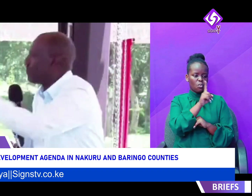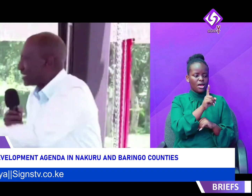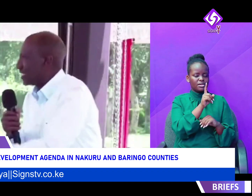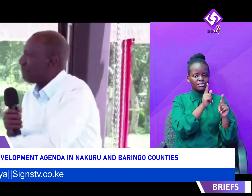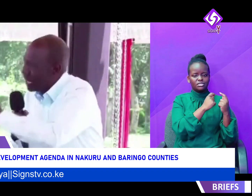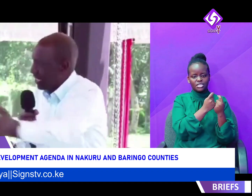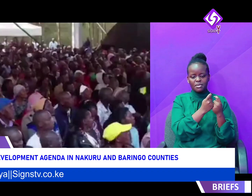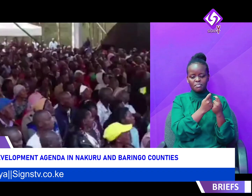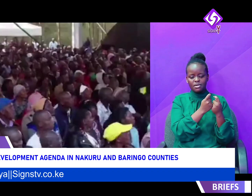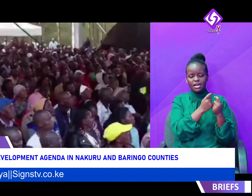ipate. Hapana.